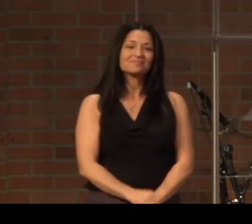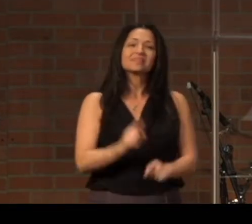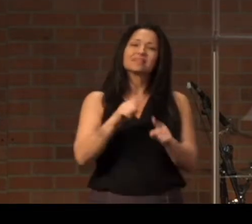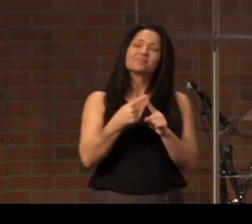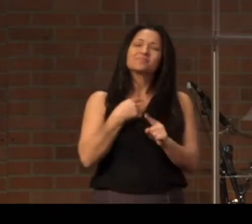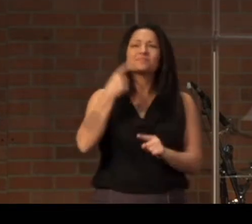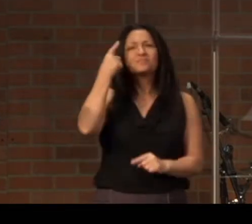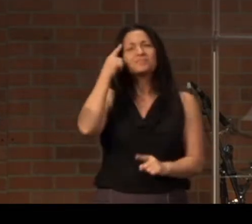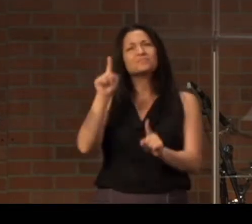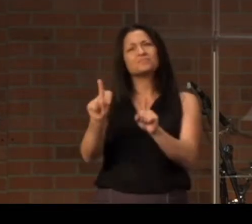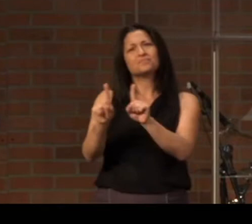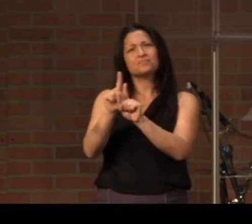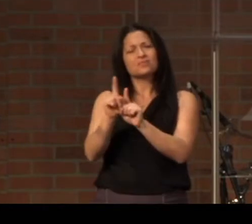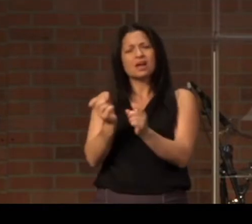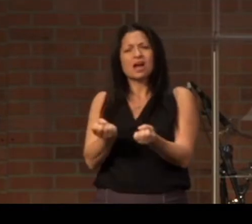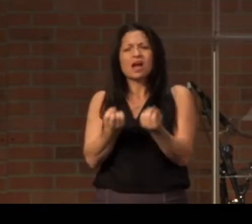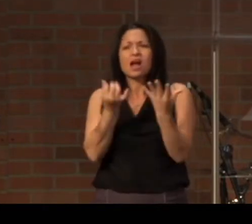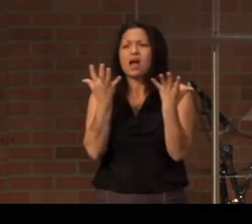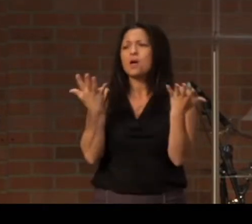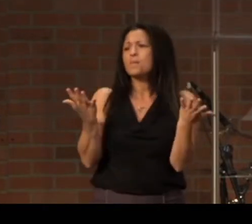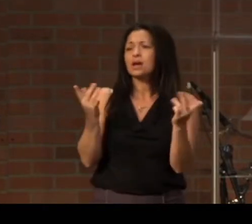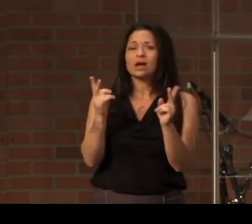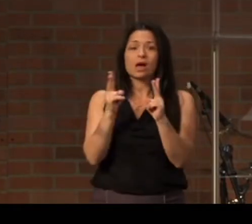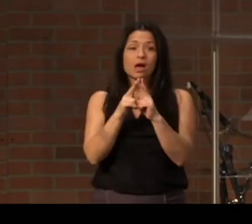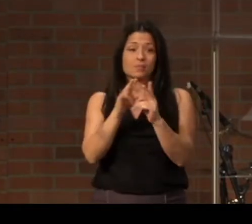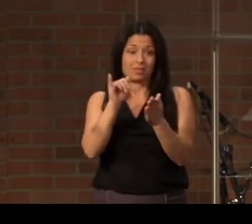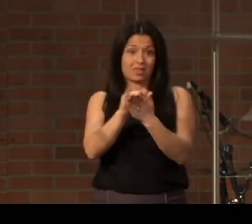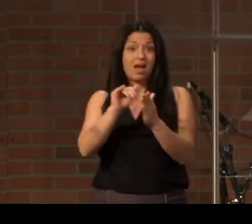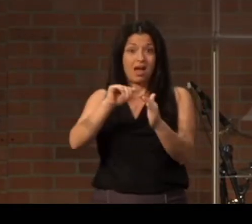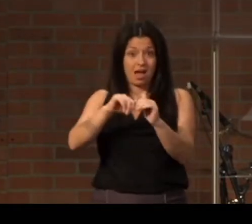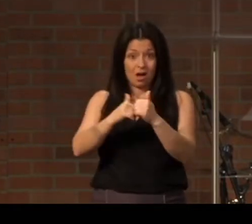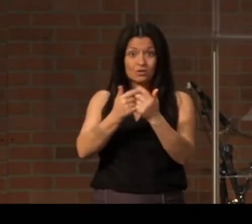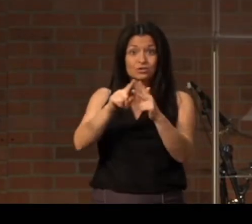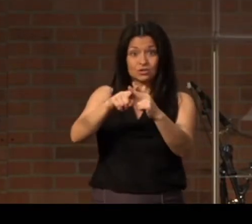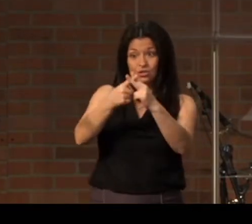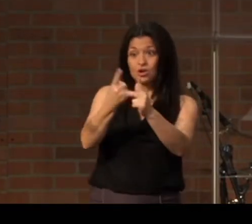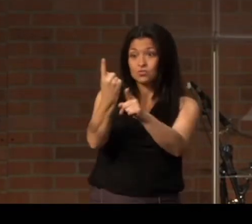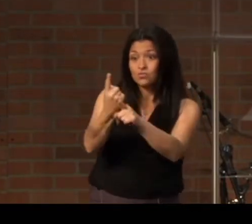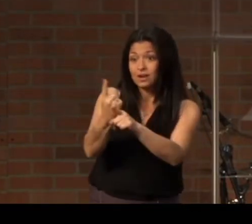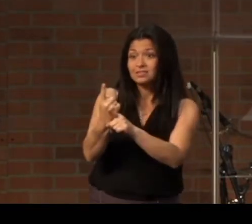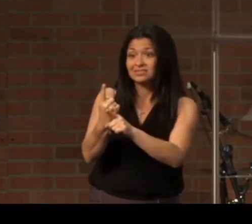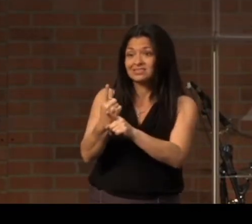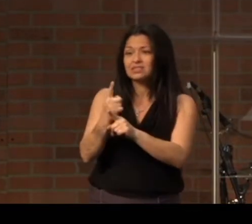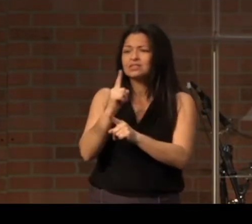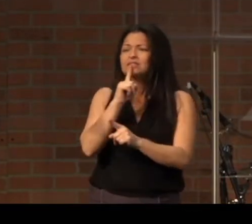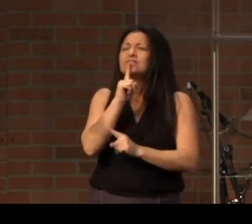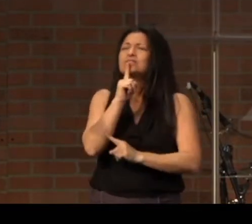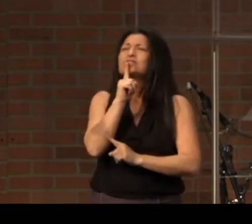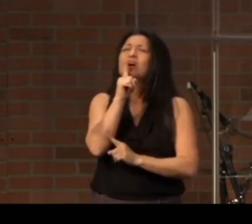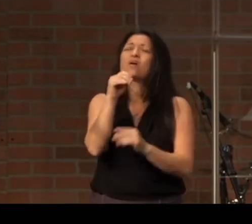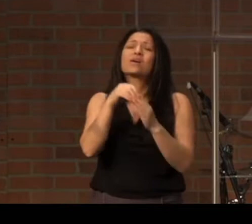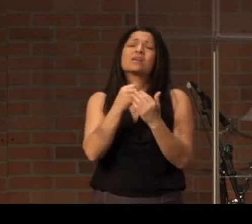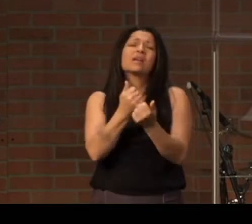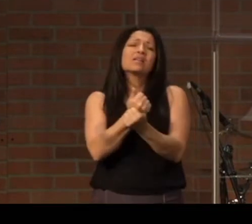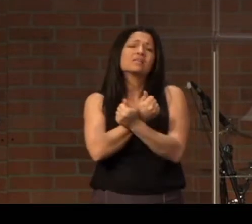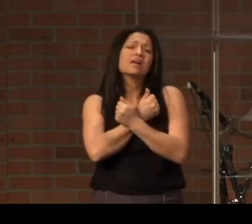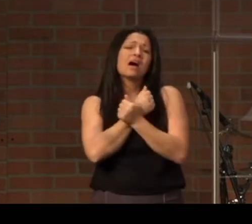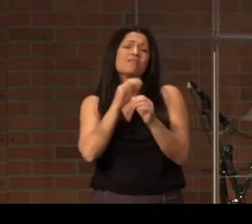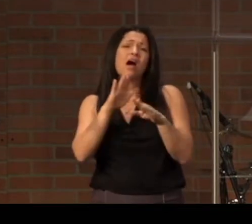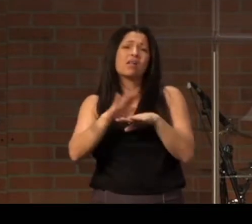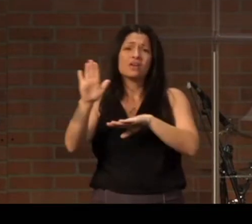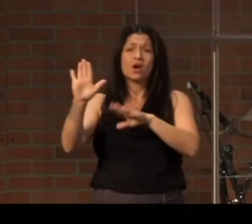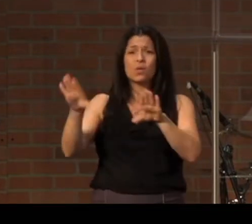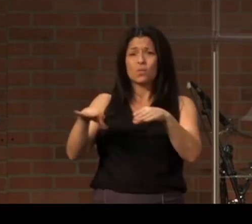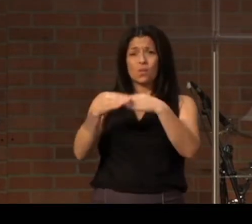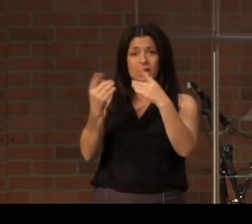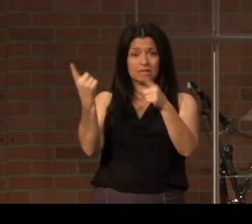then I thought, how many couples, that's how they start, right? They're so in love on their wedding day,